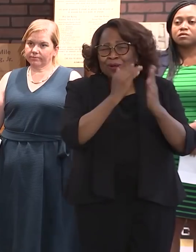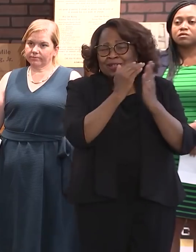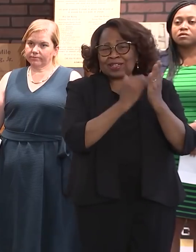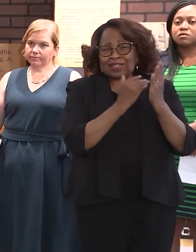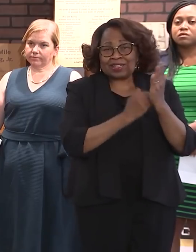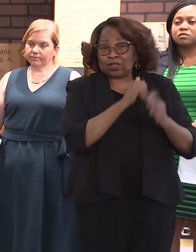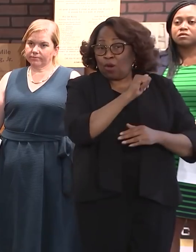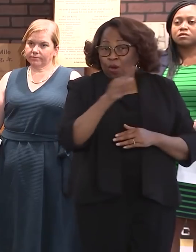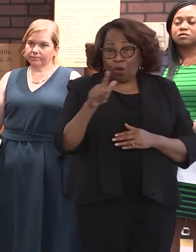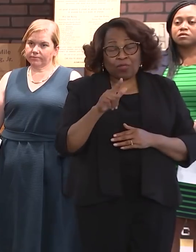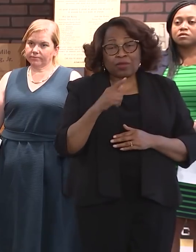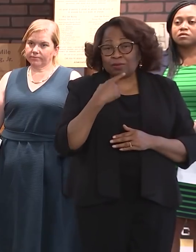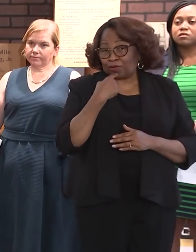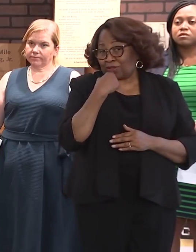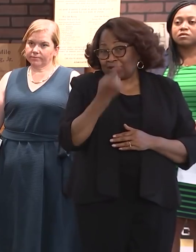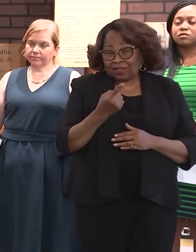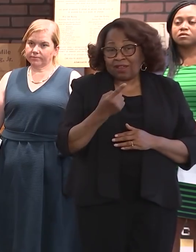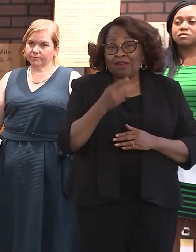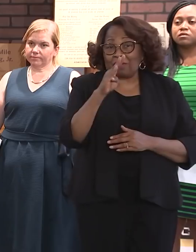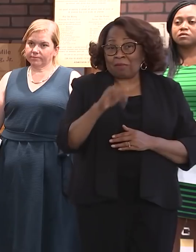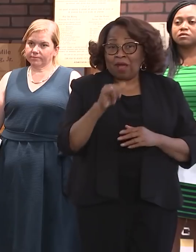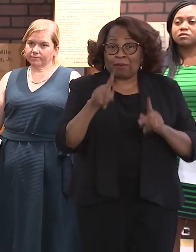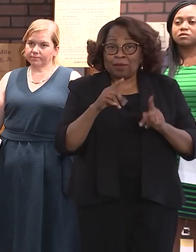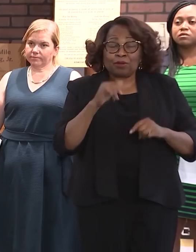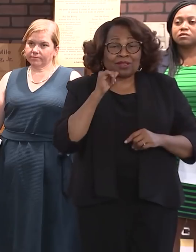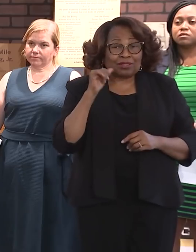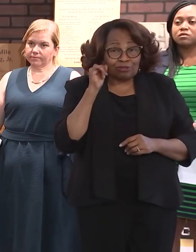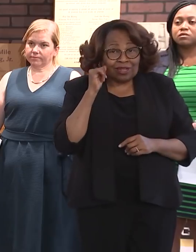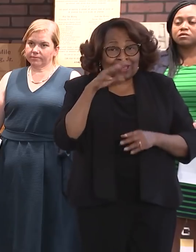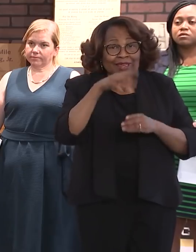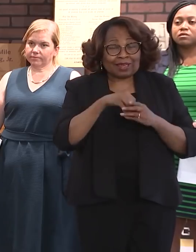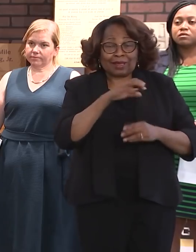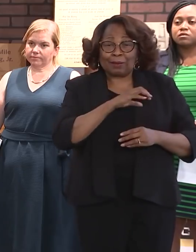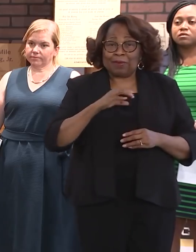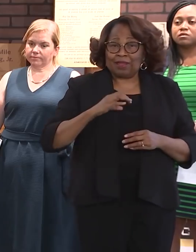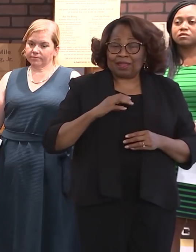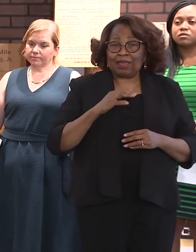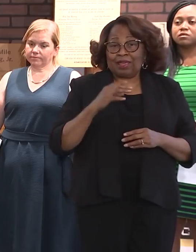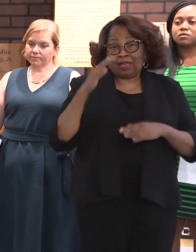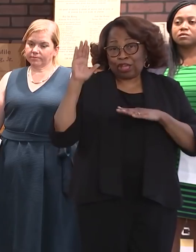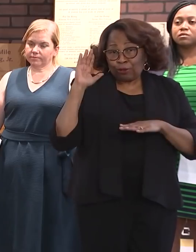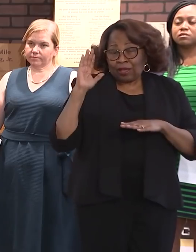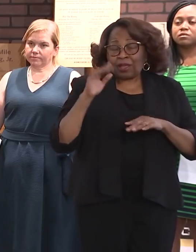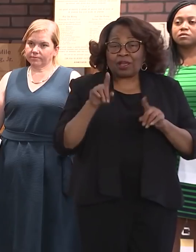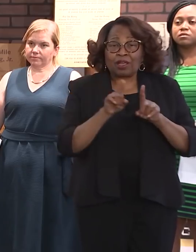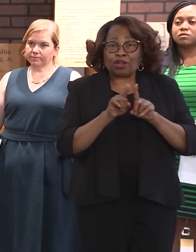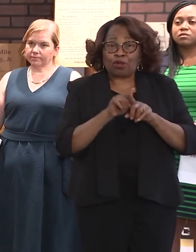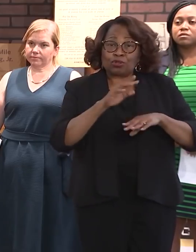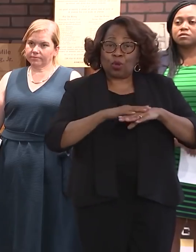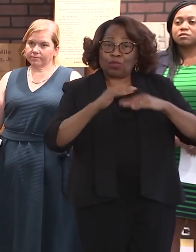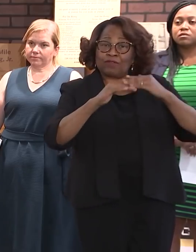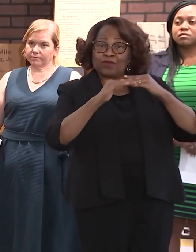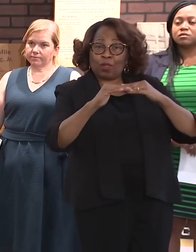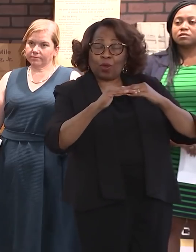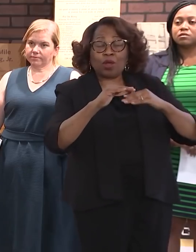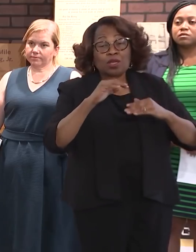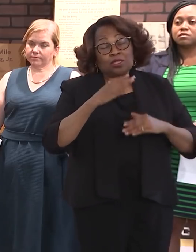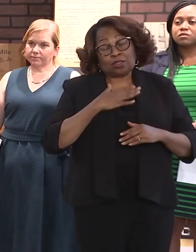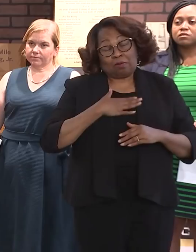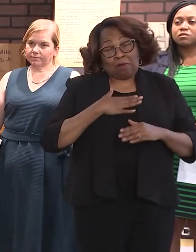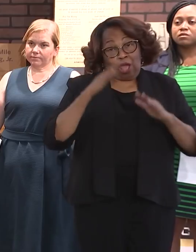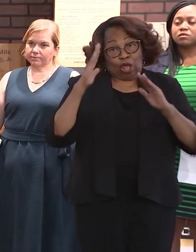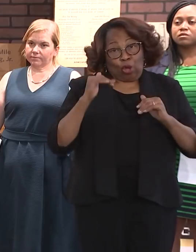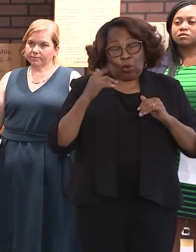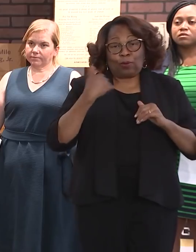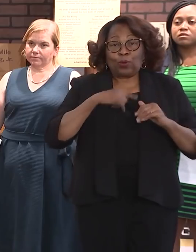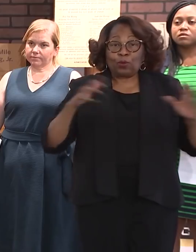those were identified by individuals yesterday in the committee hearing as well as on the floor. So my hope is that